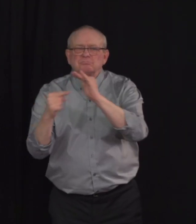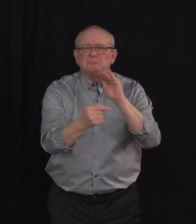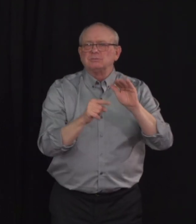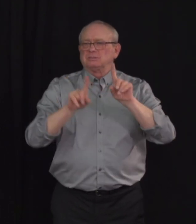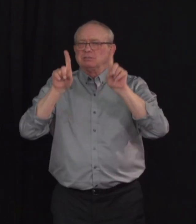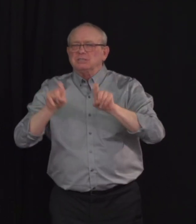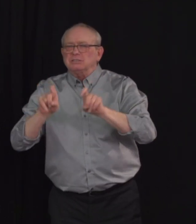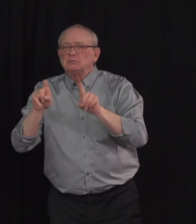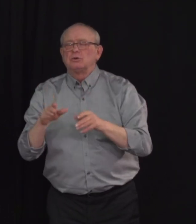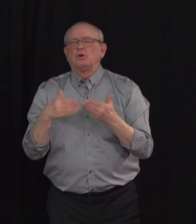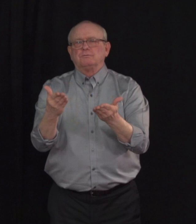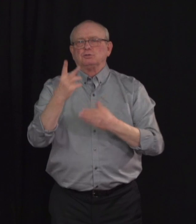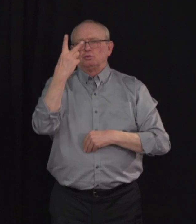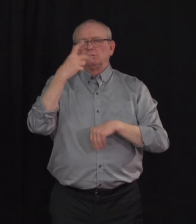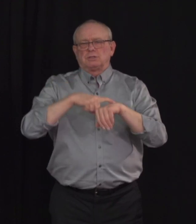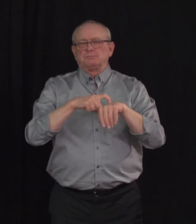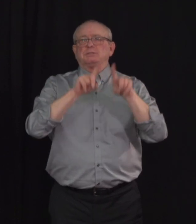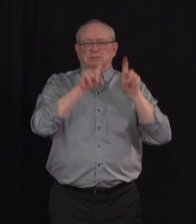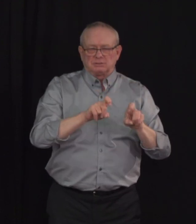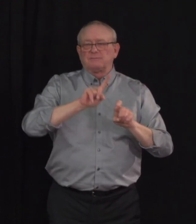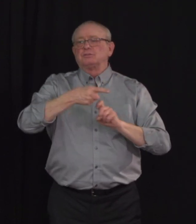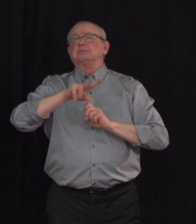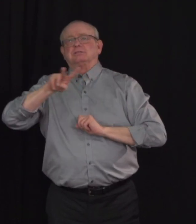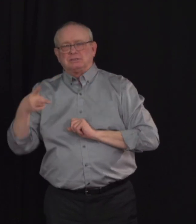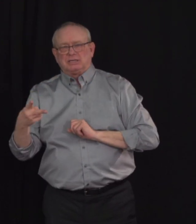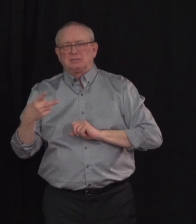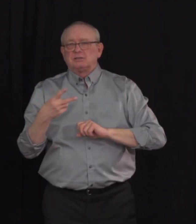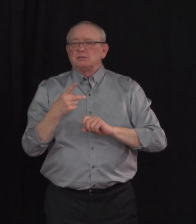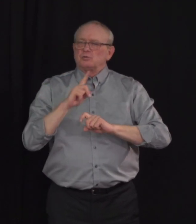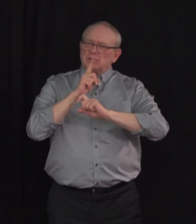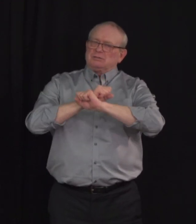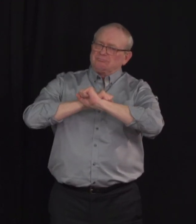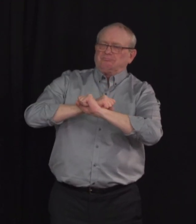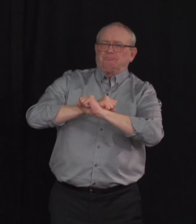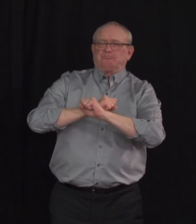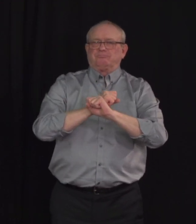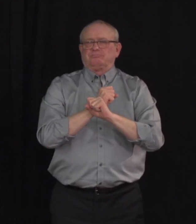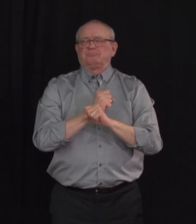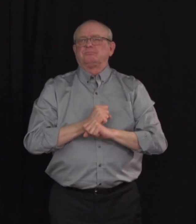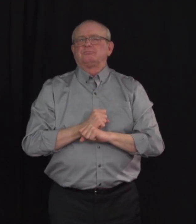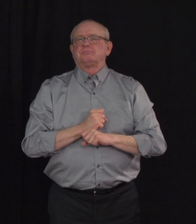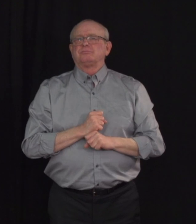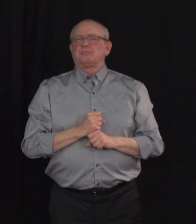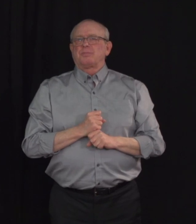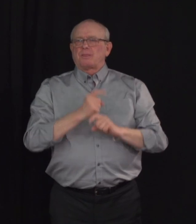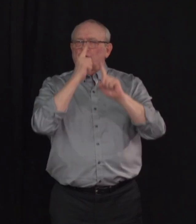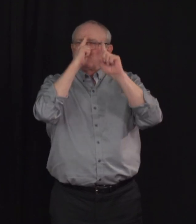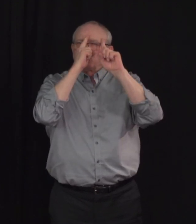twice. We are being extremely cautious to protect the health of everyone involved and to limit any future